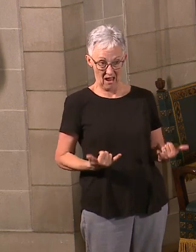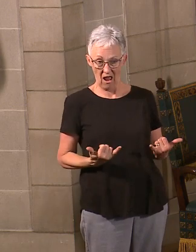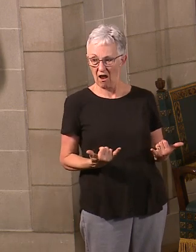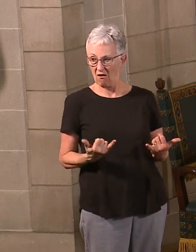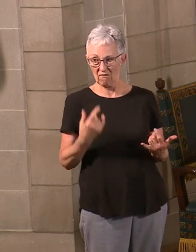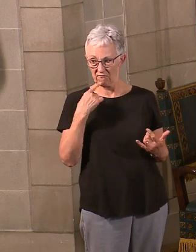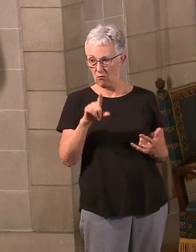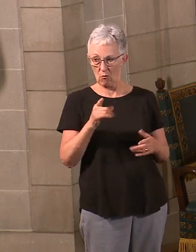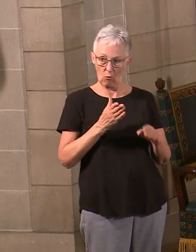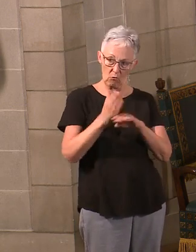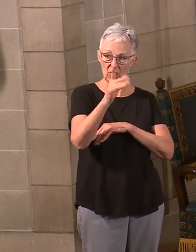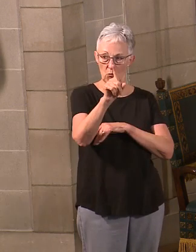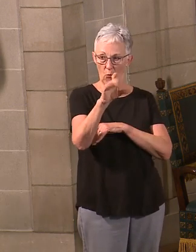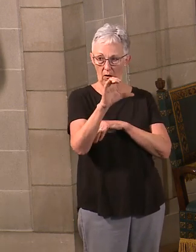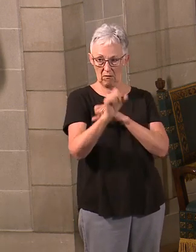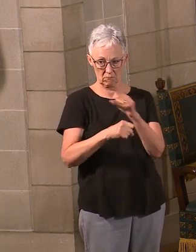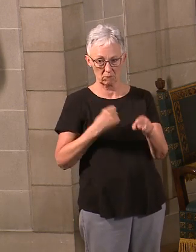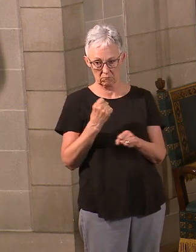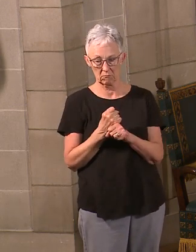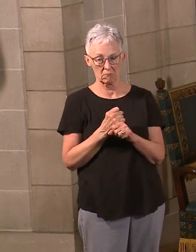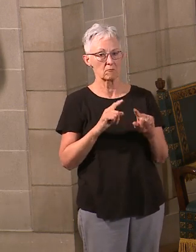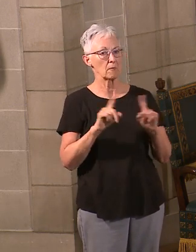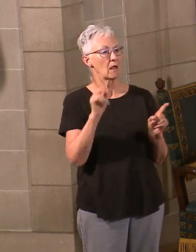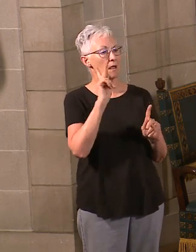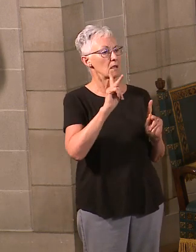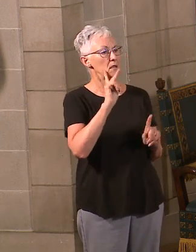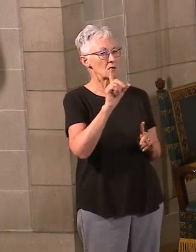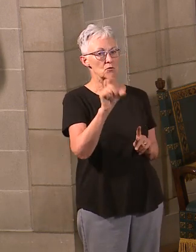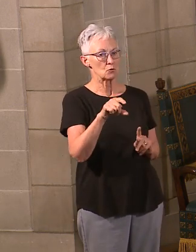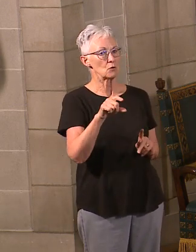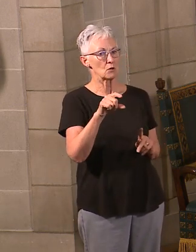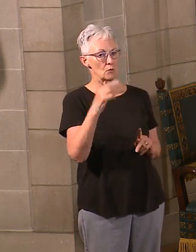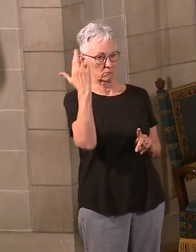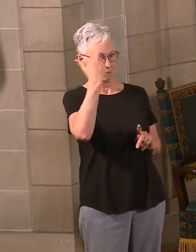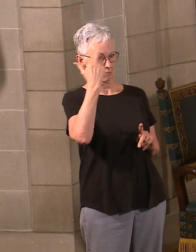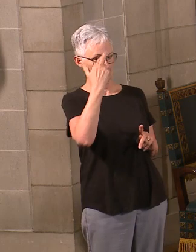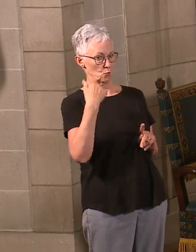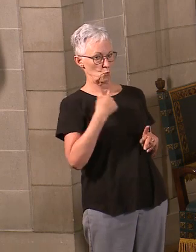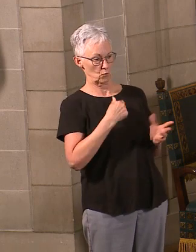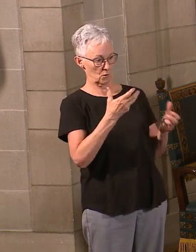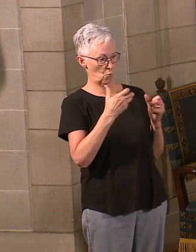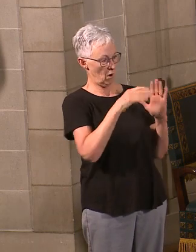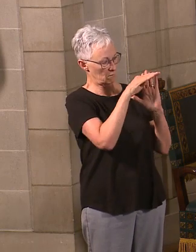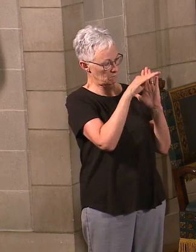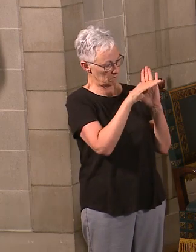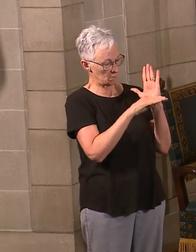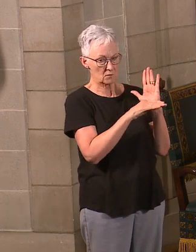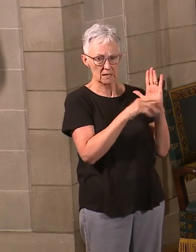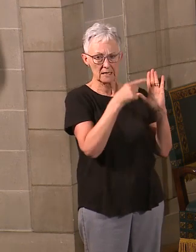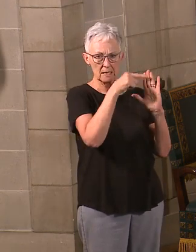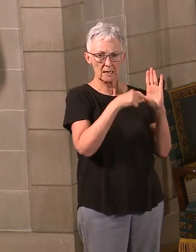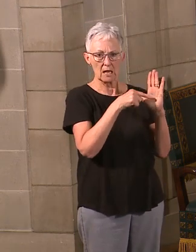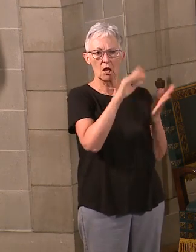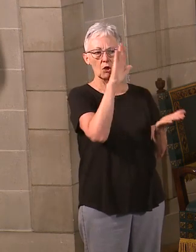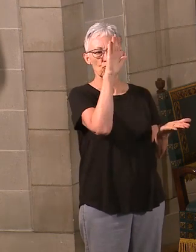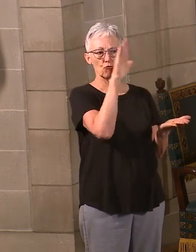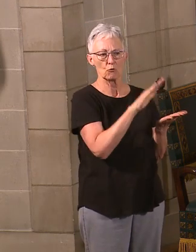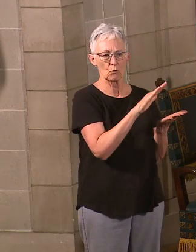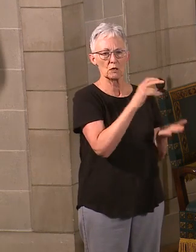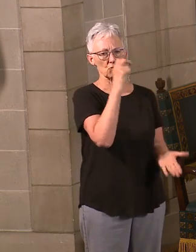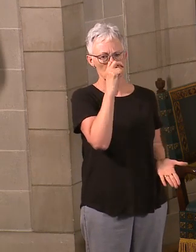But I think the expectation should be for people that we want to loosen these up as quickly as possible and get back to more social